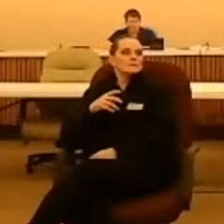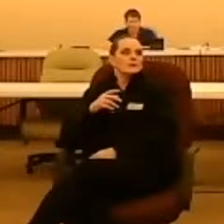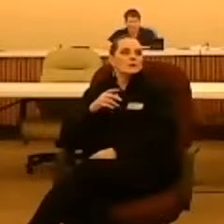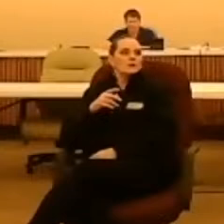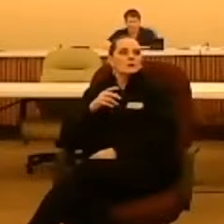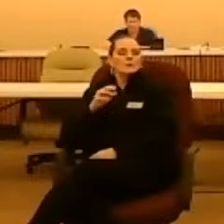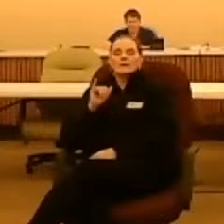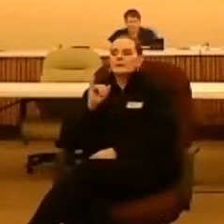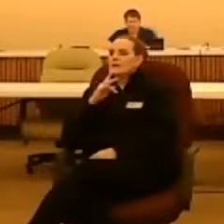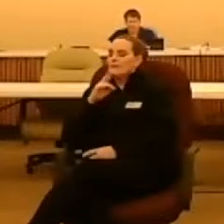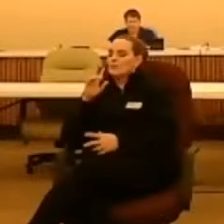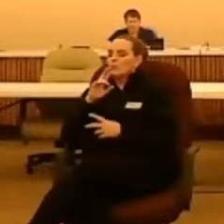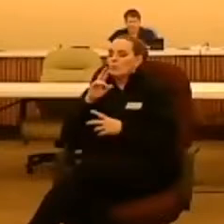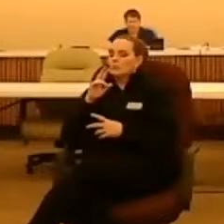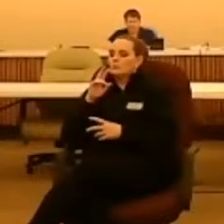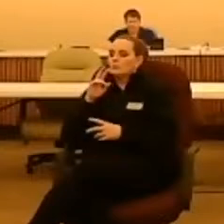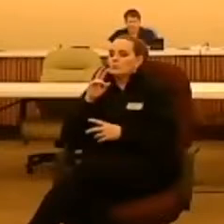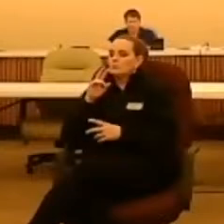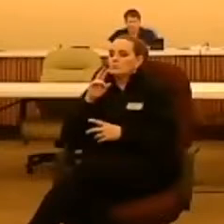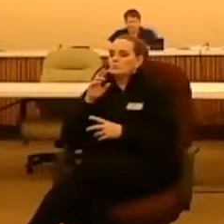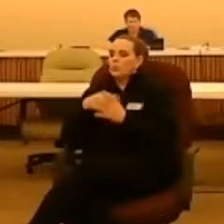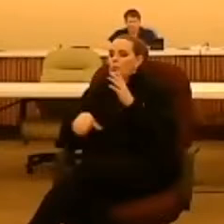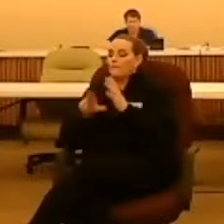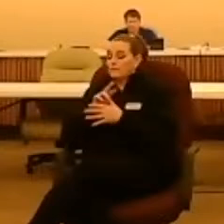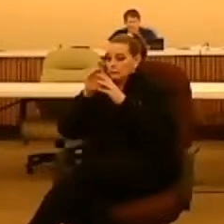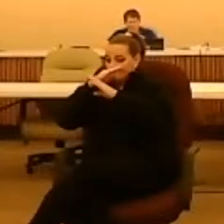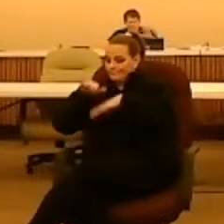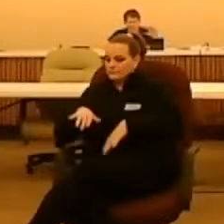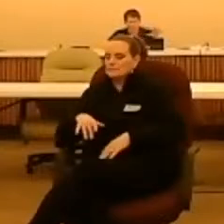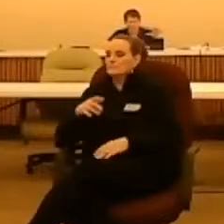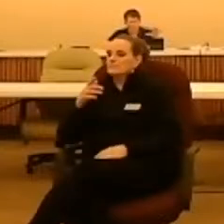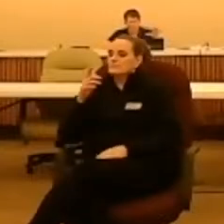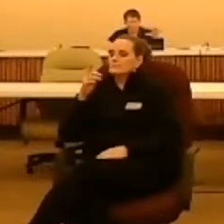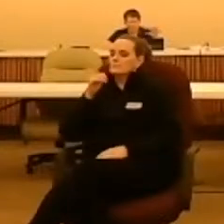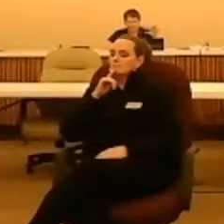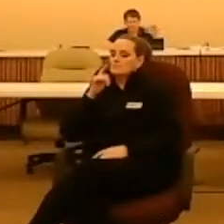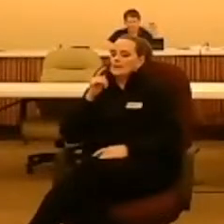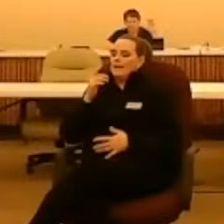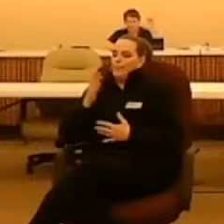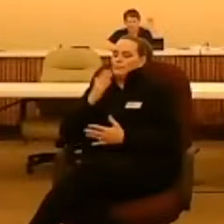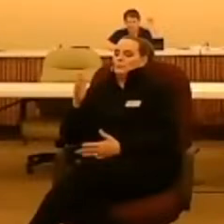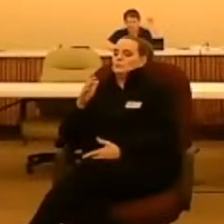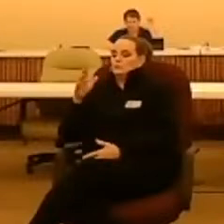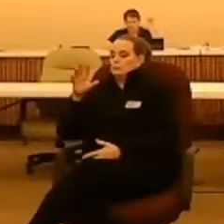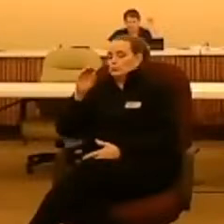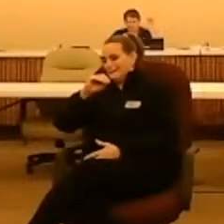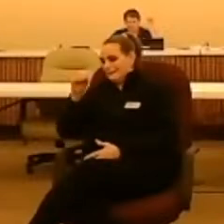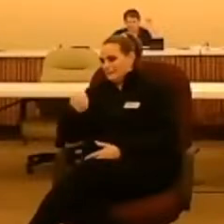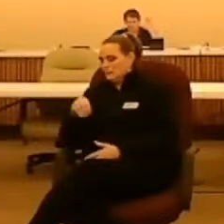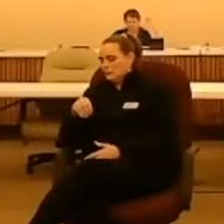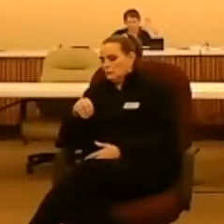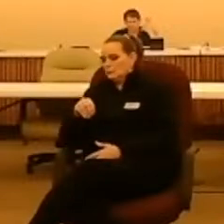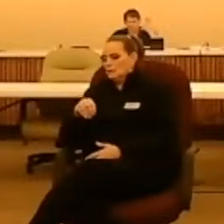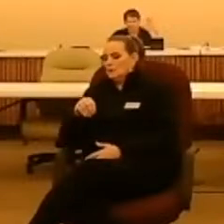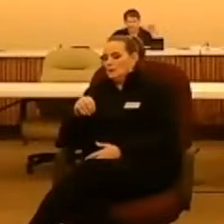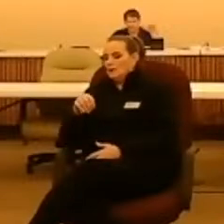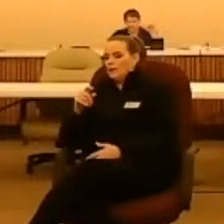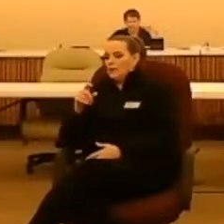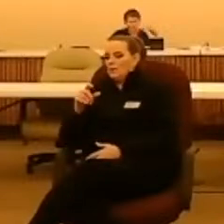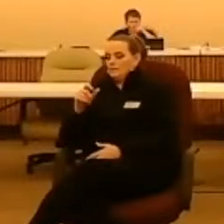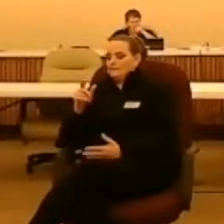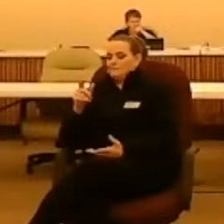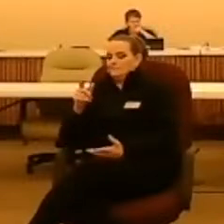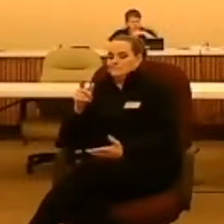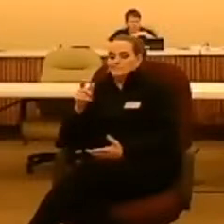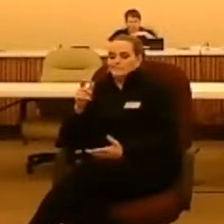If you look at the breakdown of what's there today and what the proposed percentages are, there's room for no more